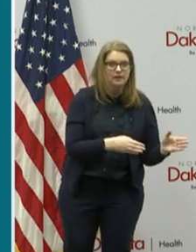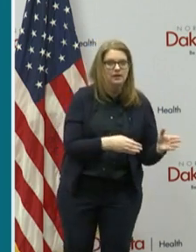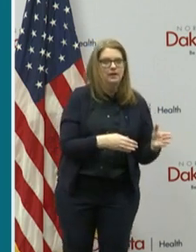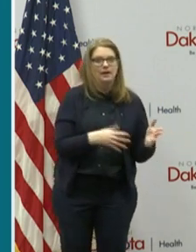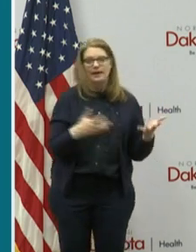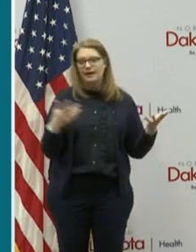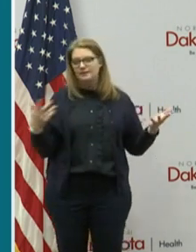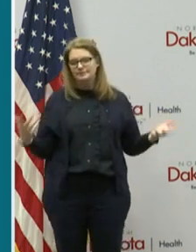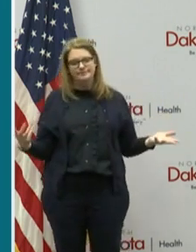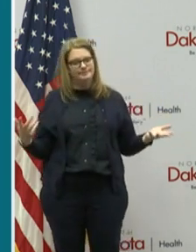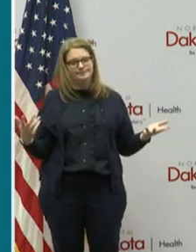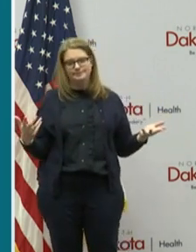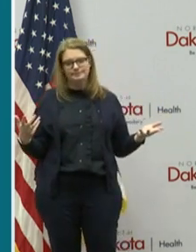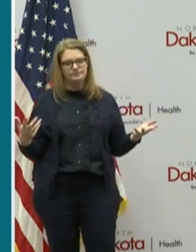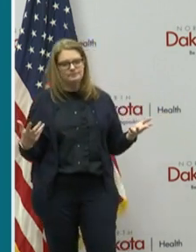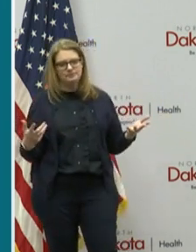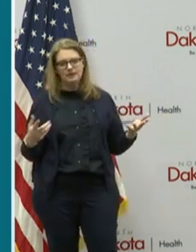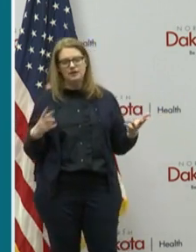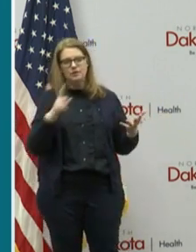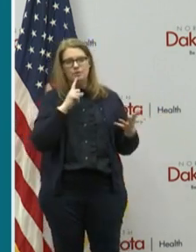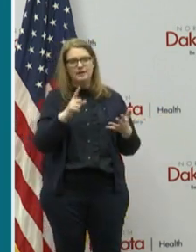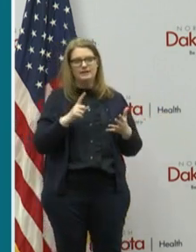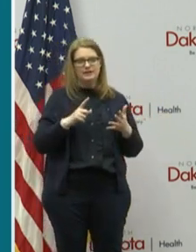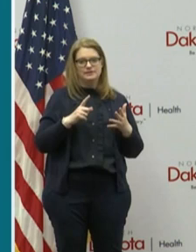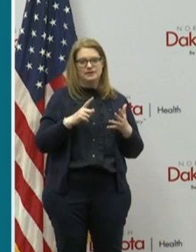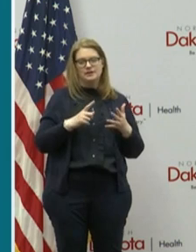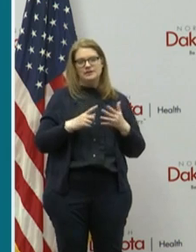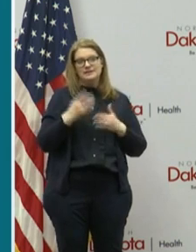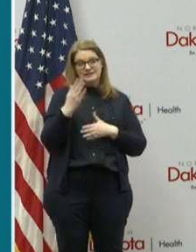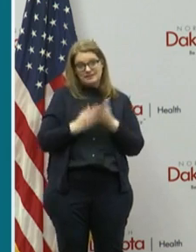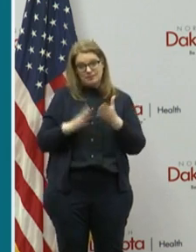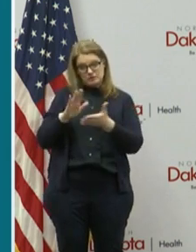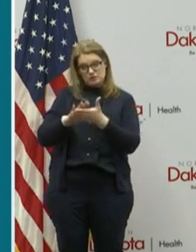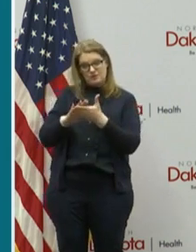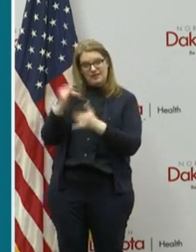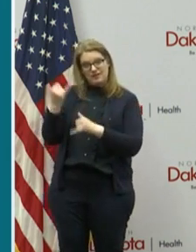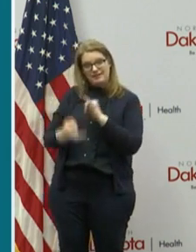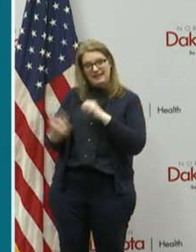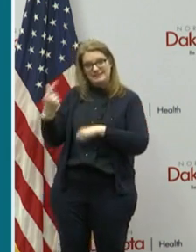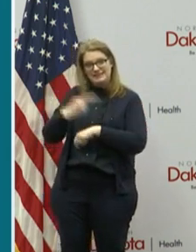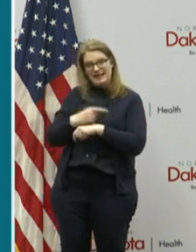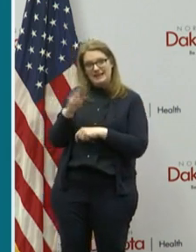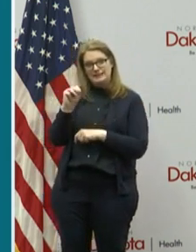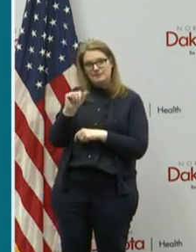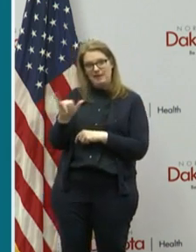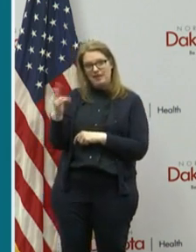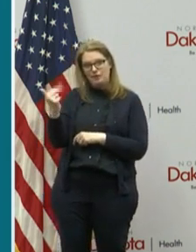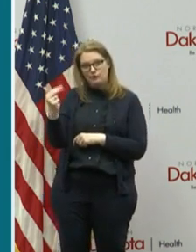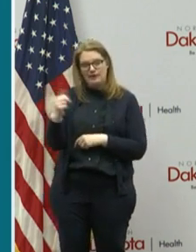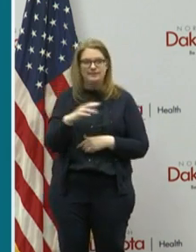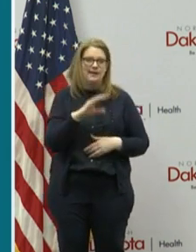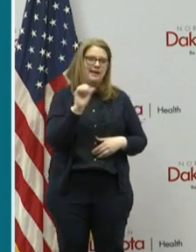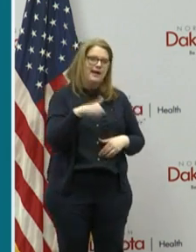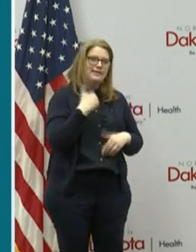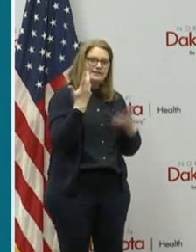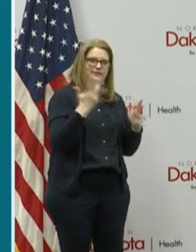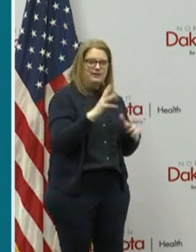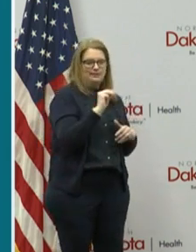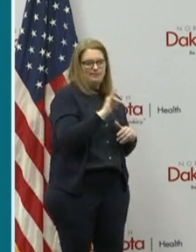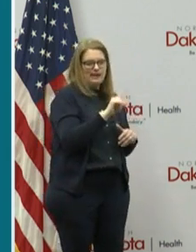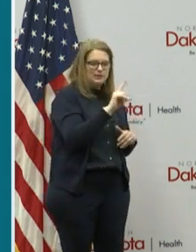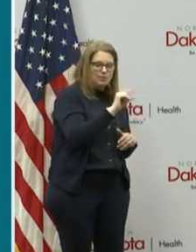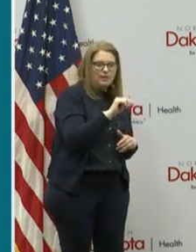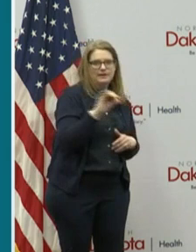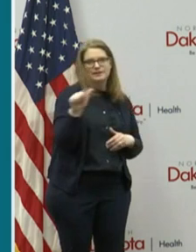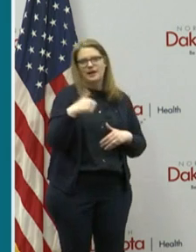the analysis. There is a set of our schools in North Dakota, their last day is May 13th. Others are done on May 20th. Others are done